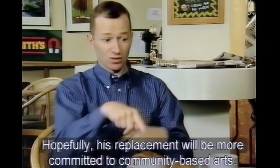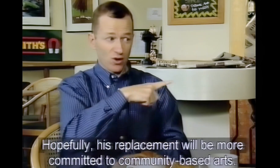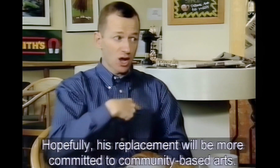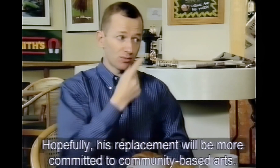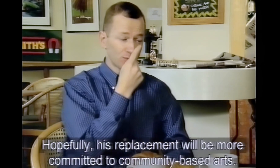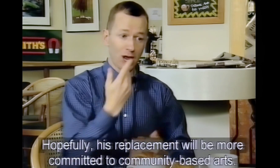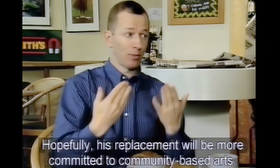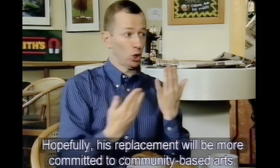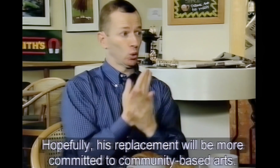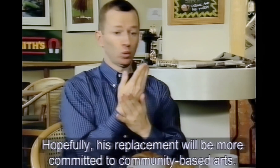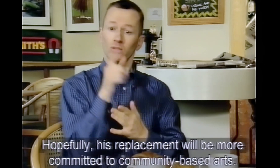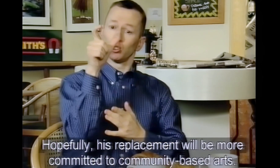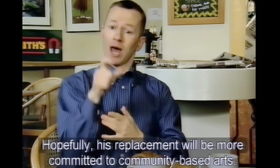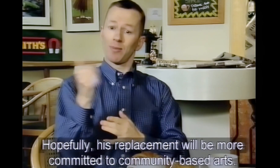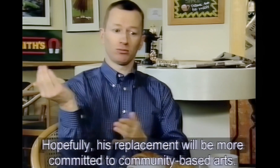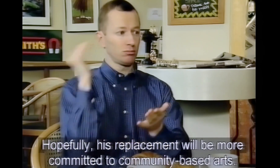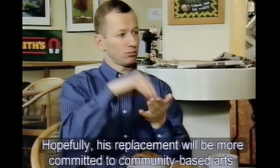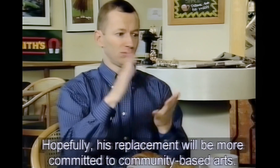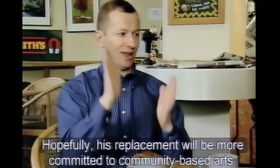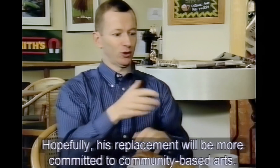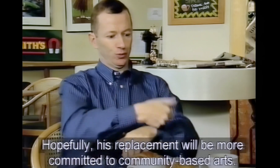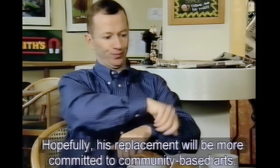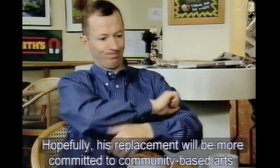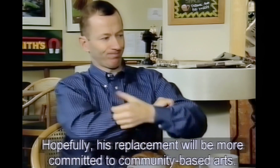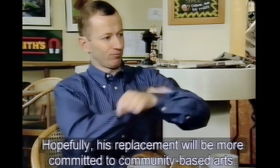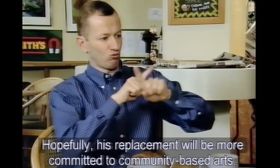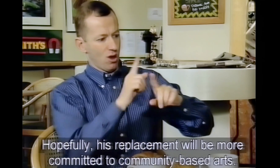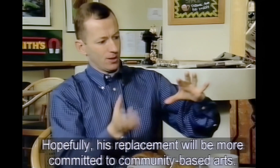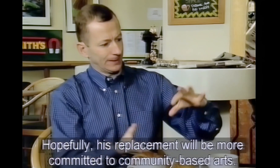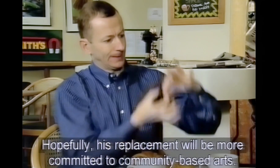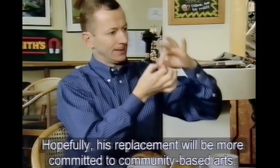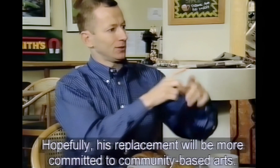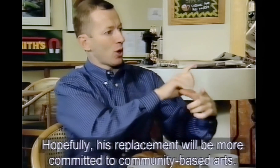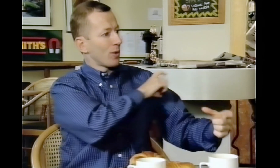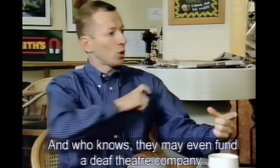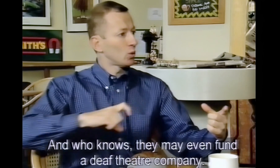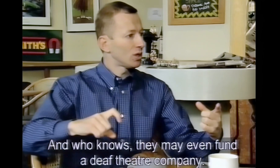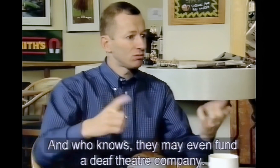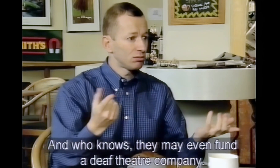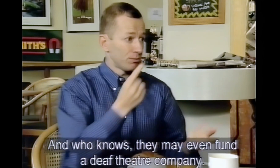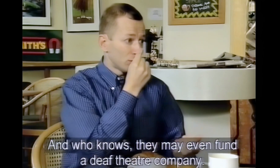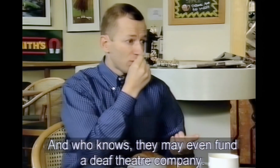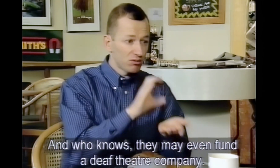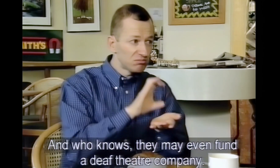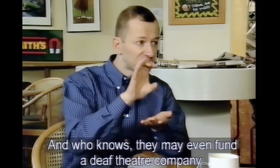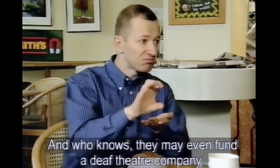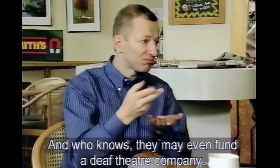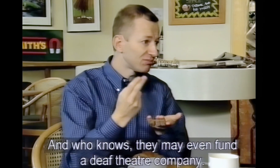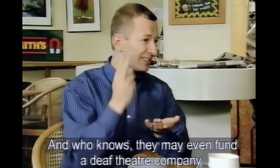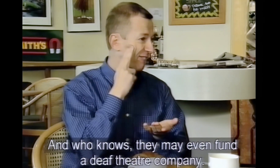us, because hopefully his replacement will be someone who's more committed to community-based arts. And who knows, they may